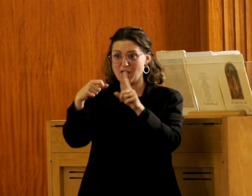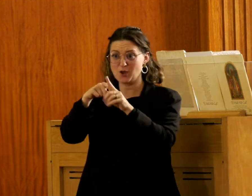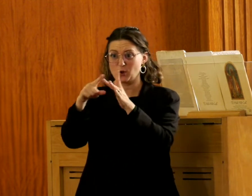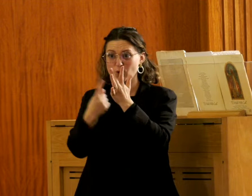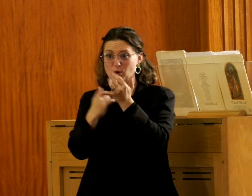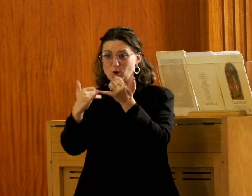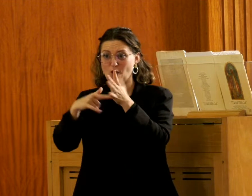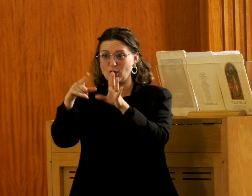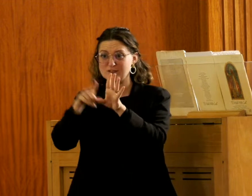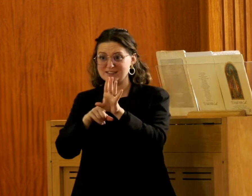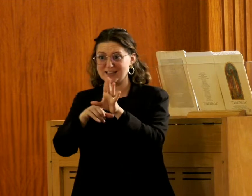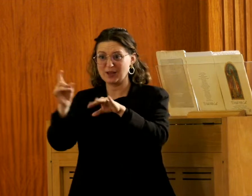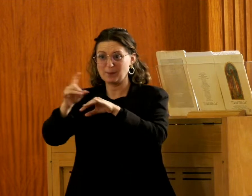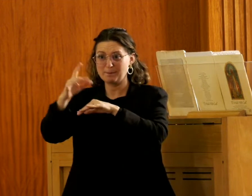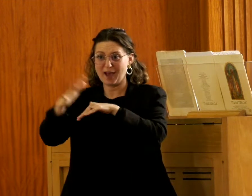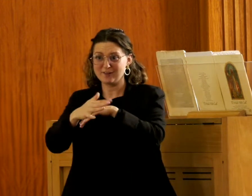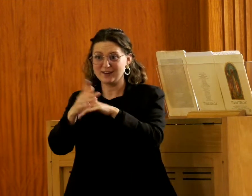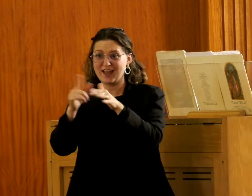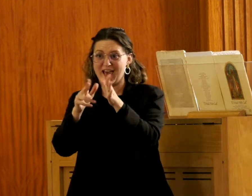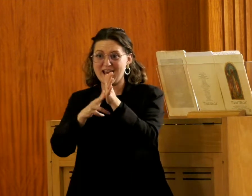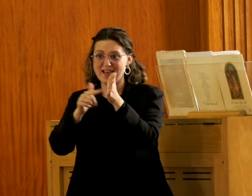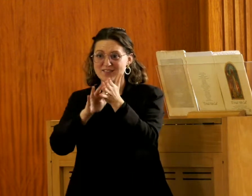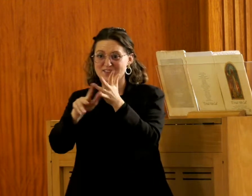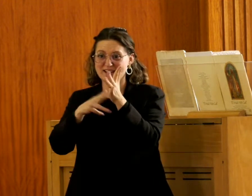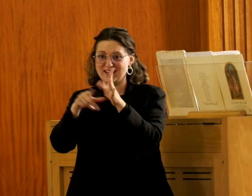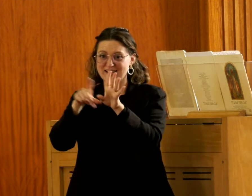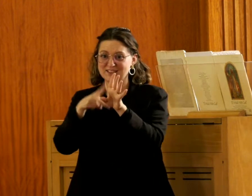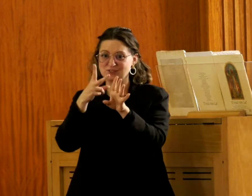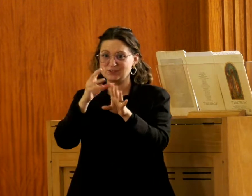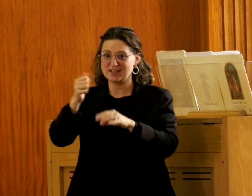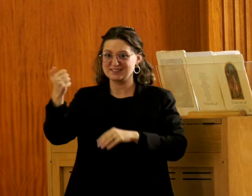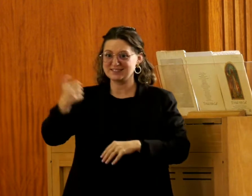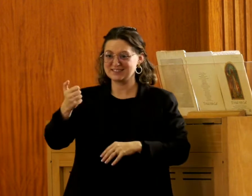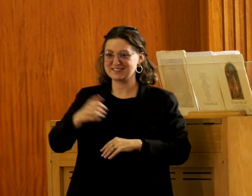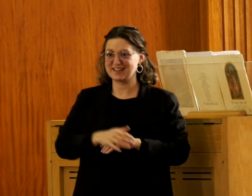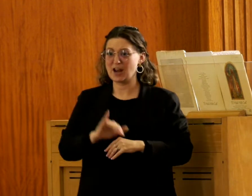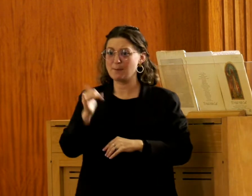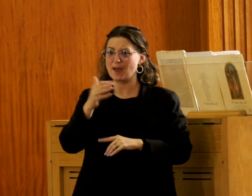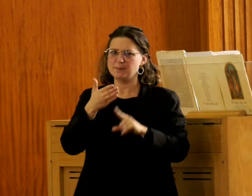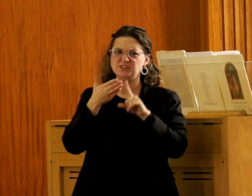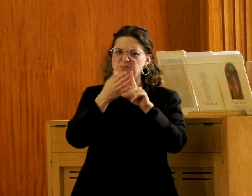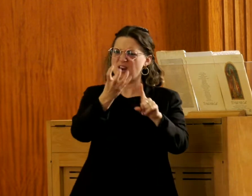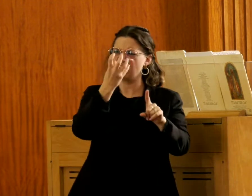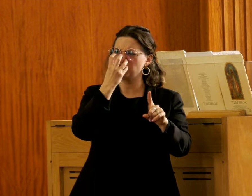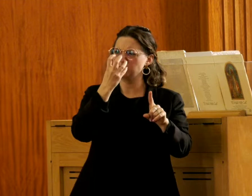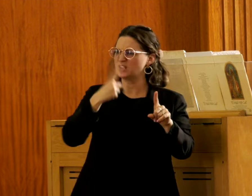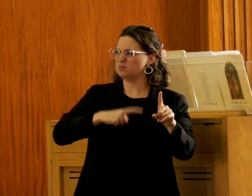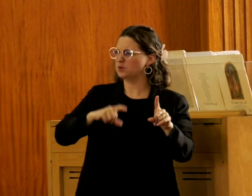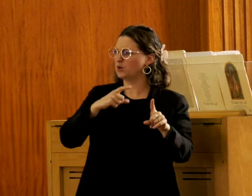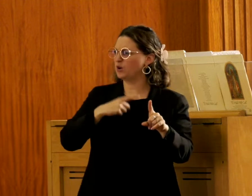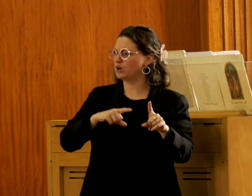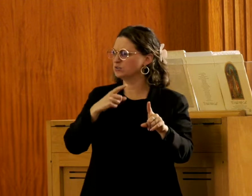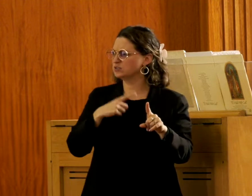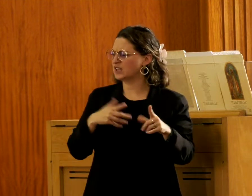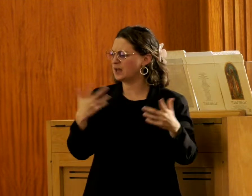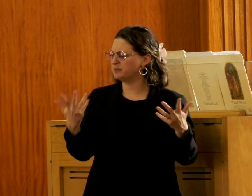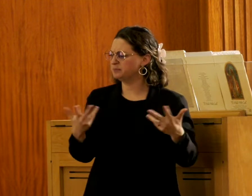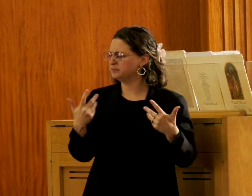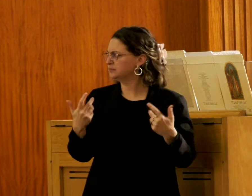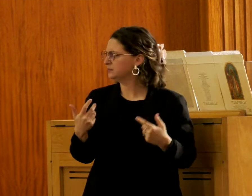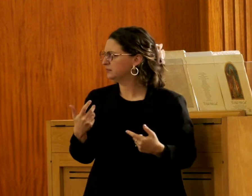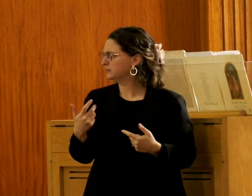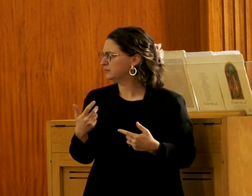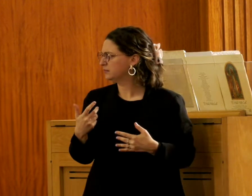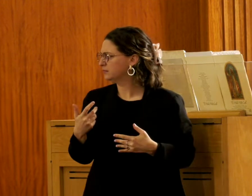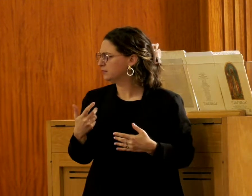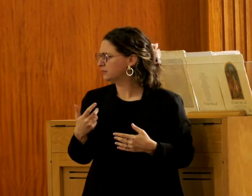and Anthony's nuptials in 2016. Maybe she barracked for Footscray because of, I can't see